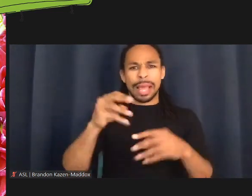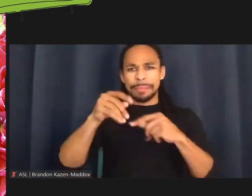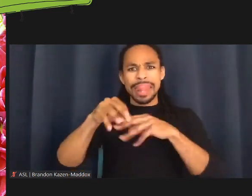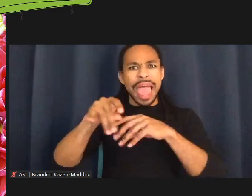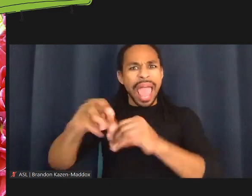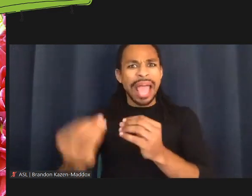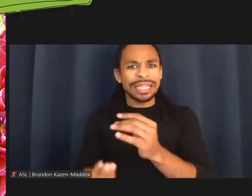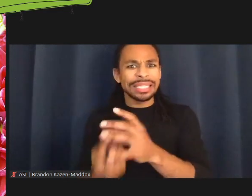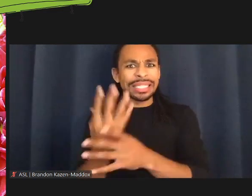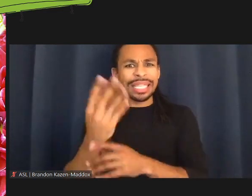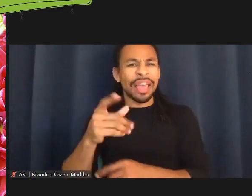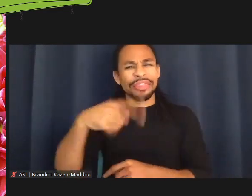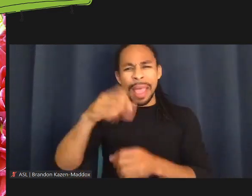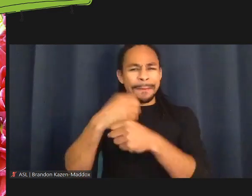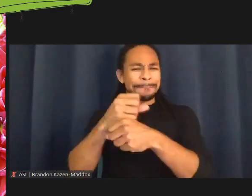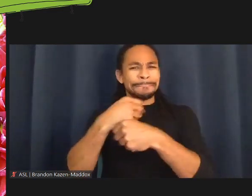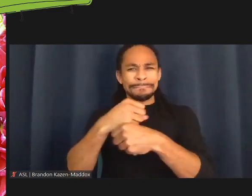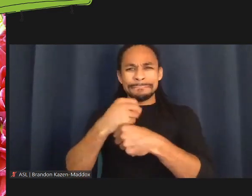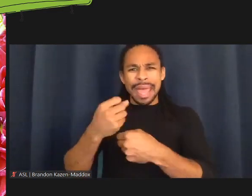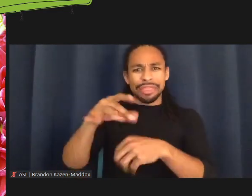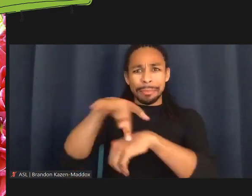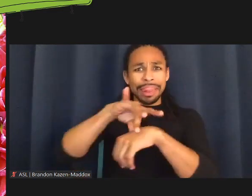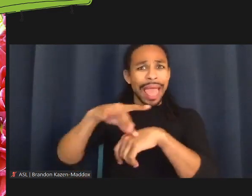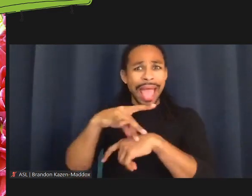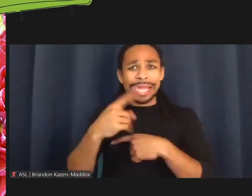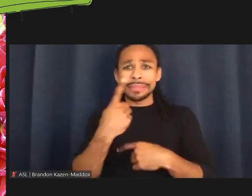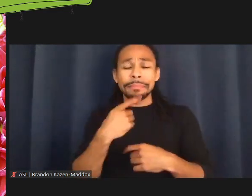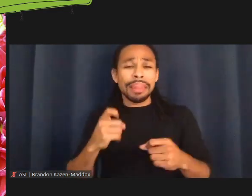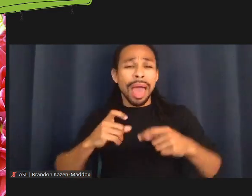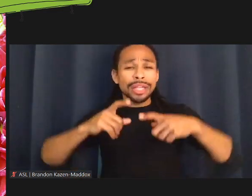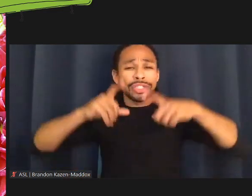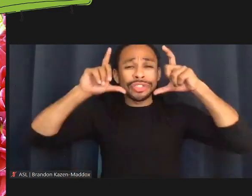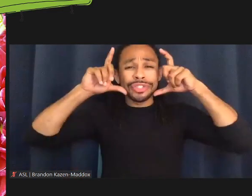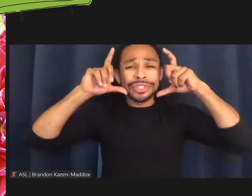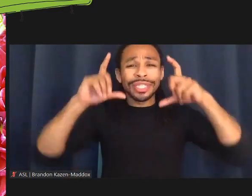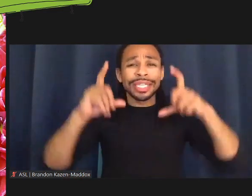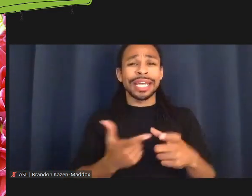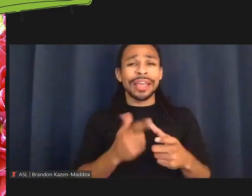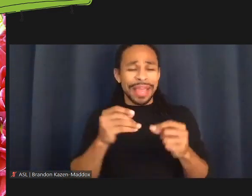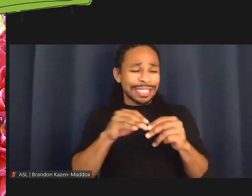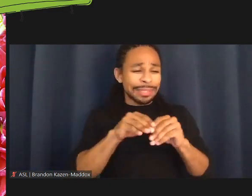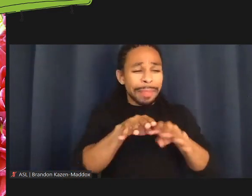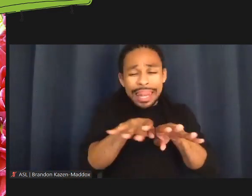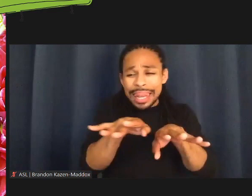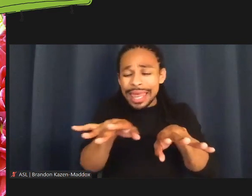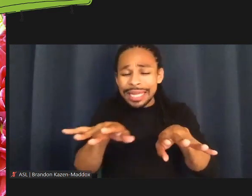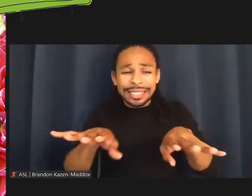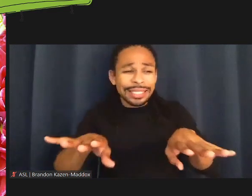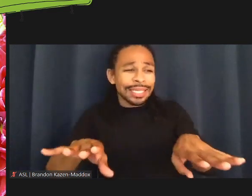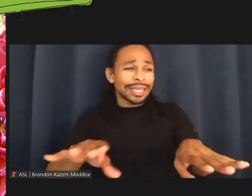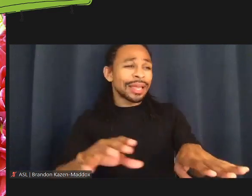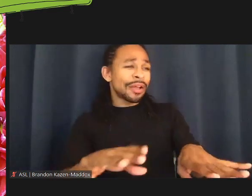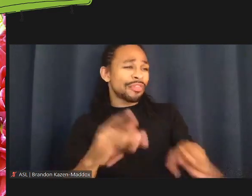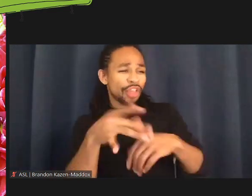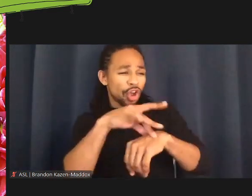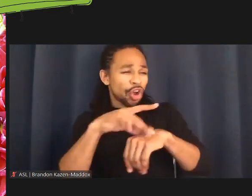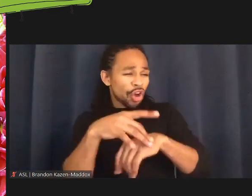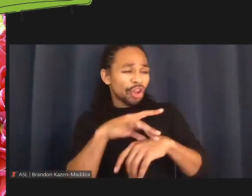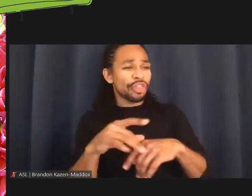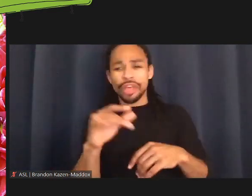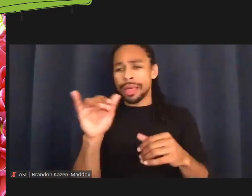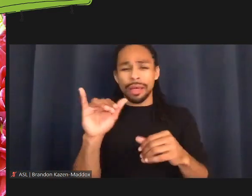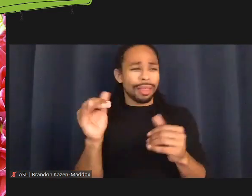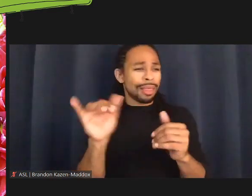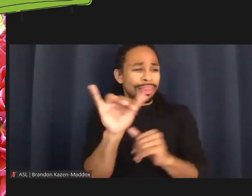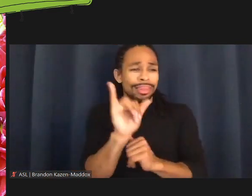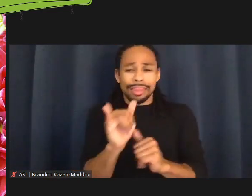blush. They split the leaves of kangkong with riverbed softness. They are precise. Measure rice